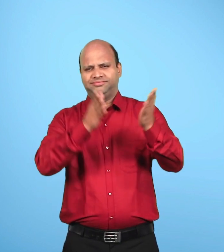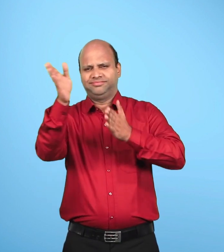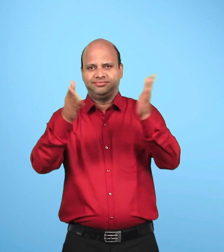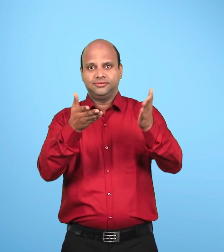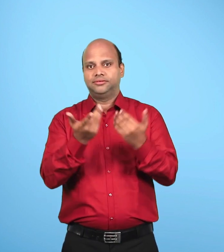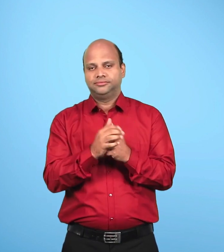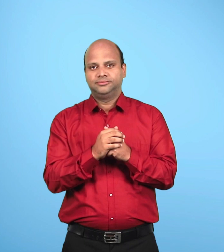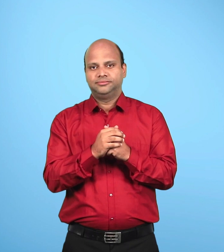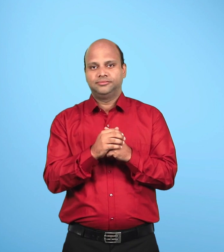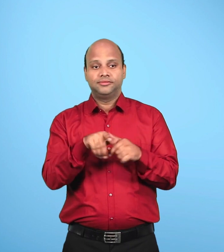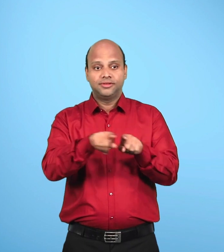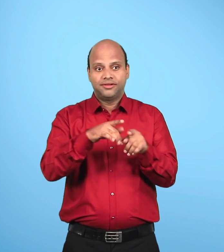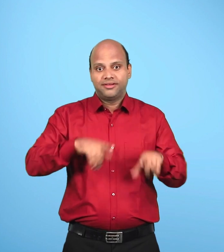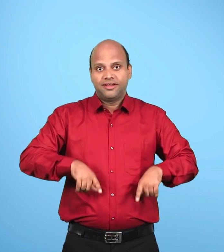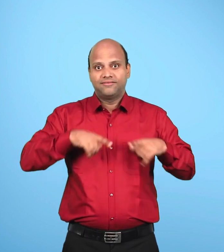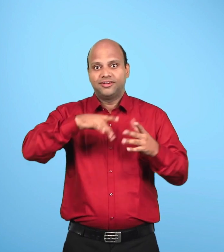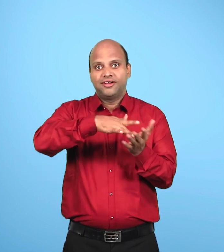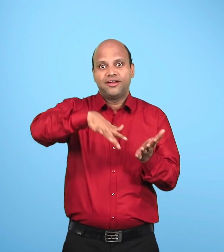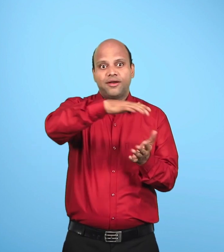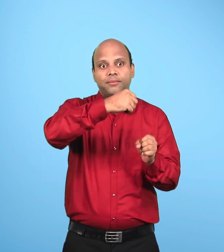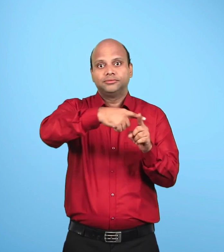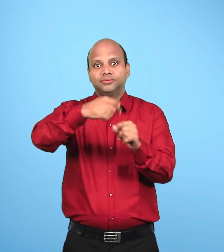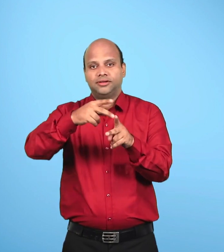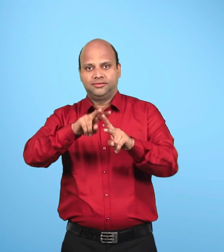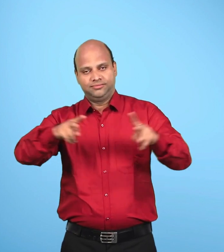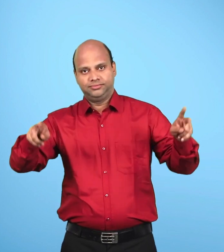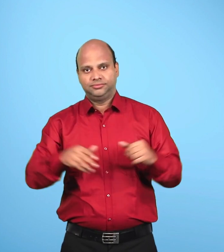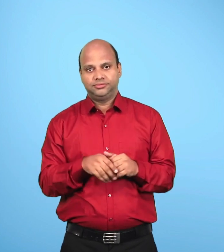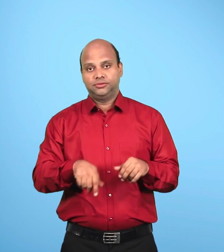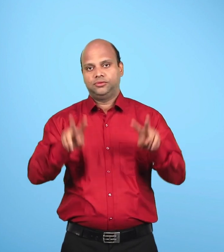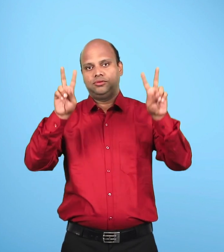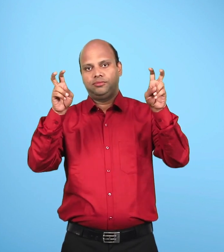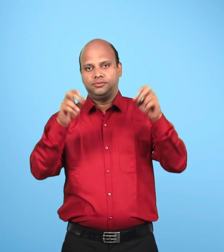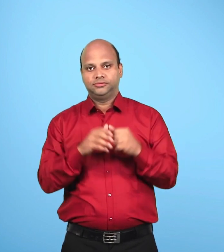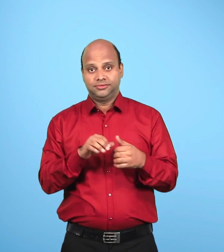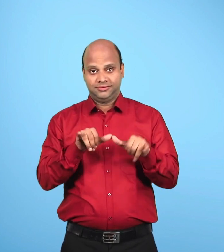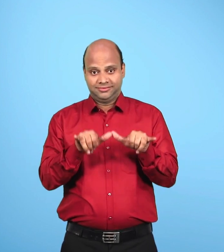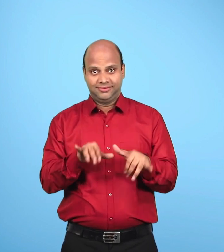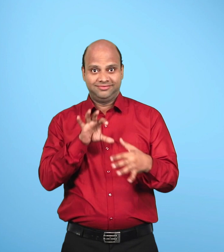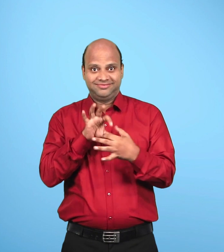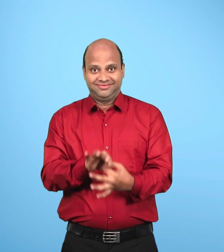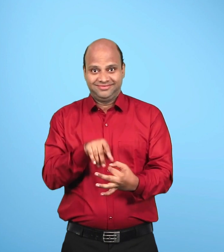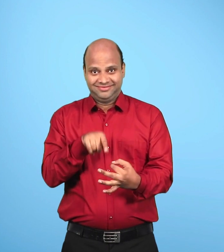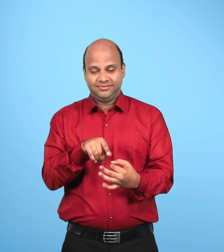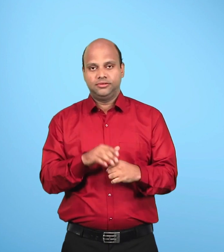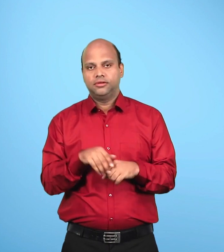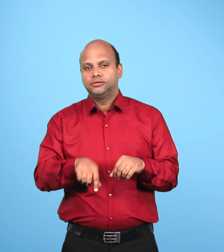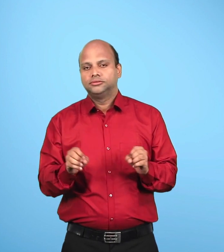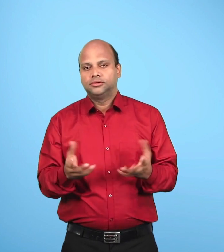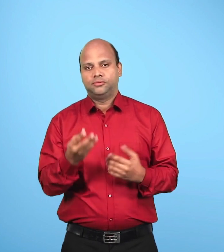9.3. A journey through different habitats. Some terrestrial habitats.